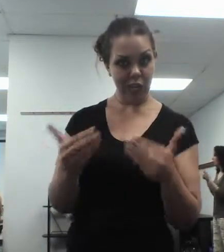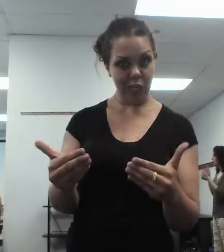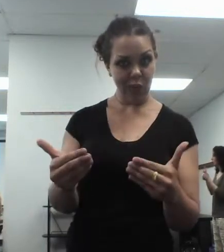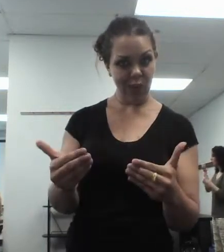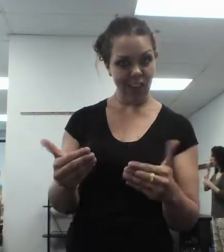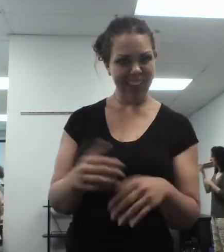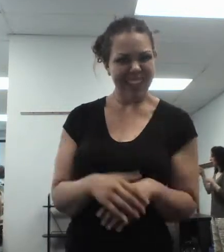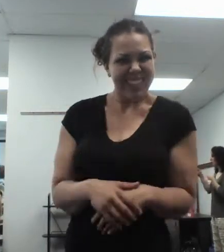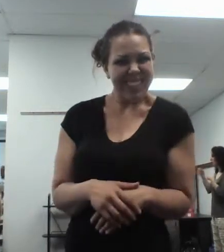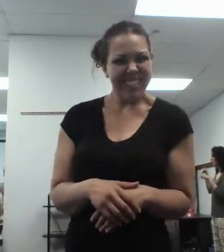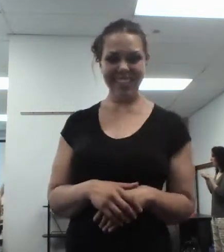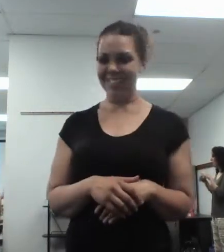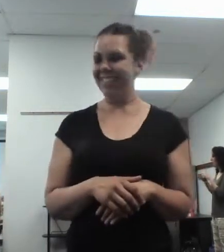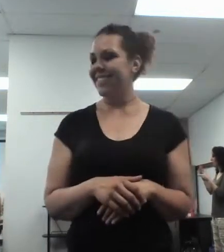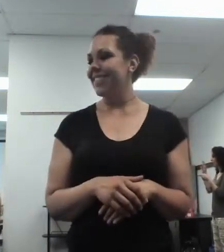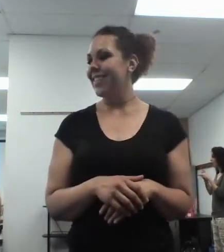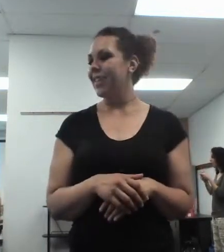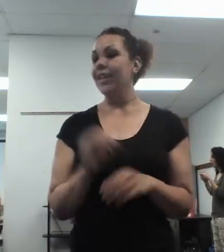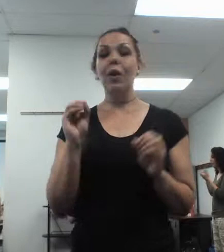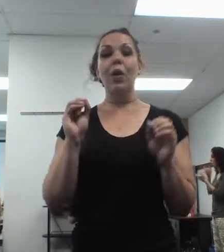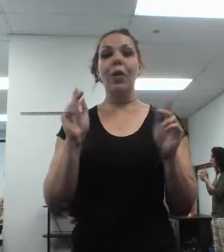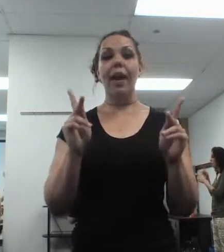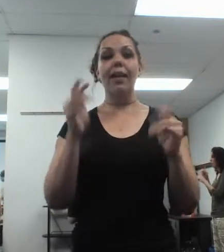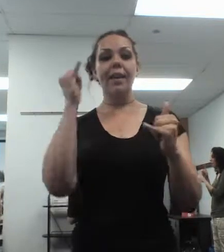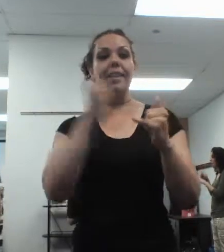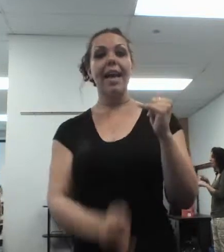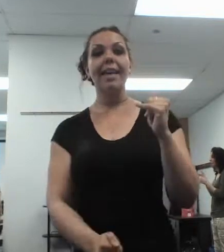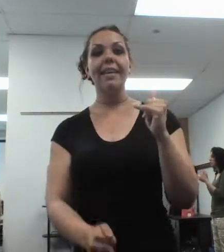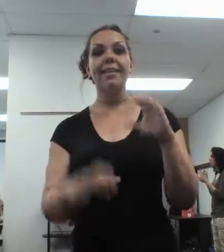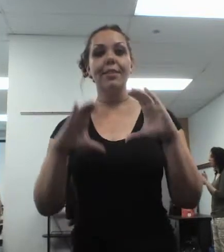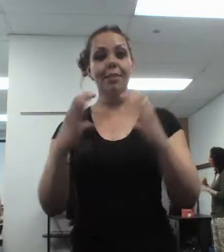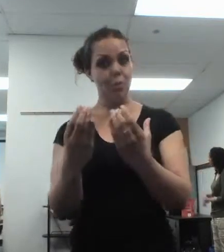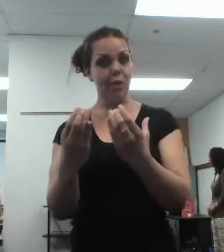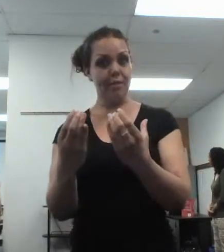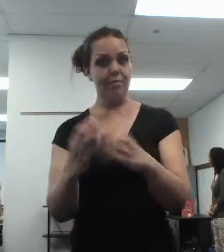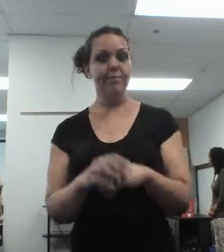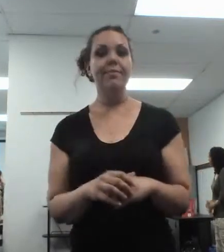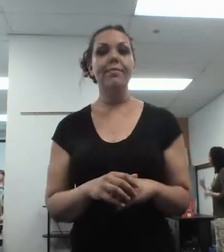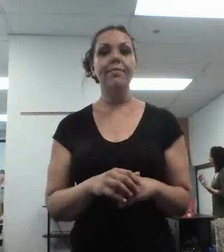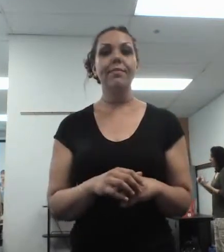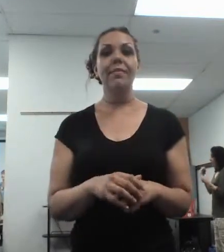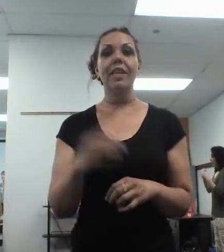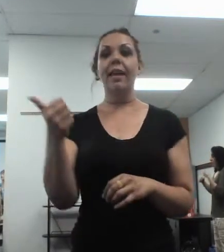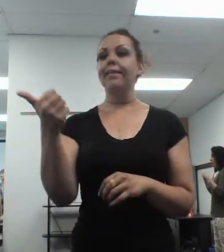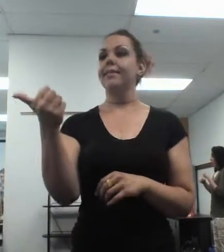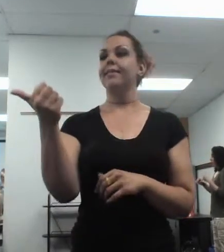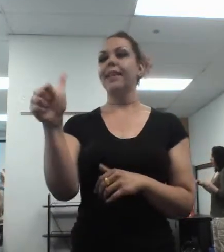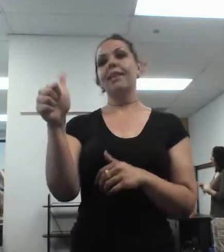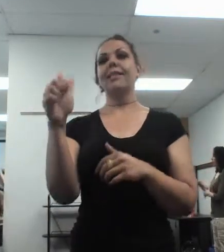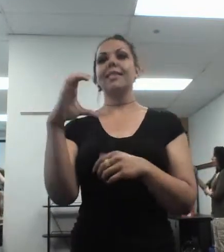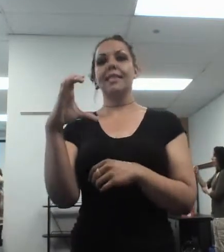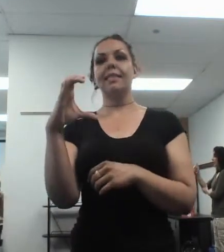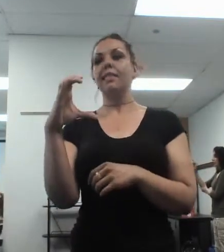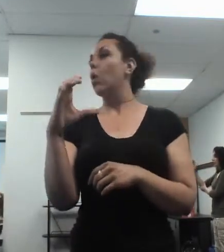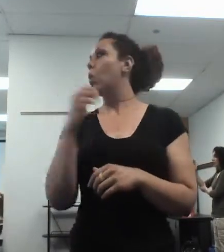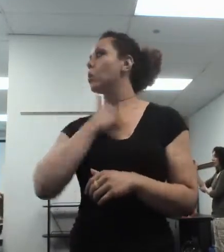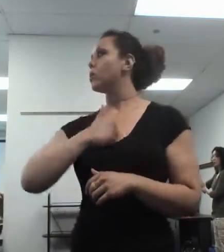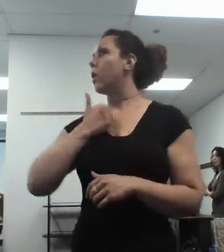sense? All right, and the last one is 10. Sorry, Katie. Oh, I just had a question about the last one. In the